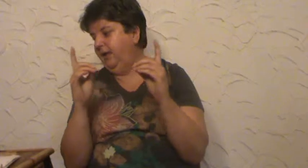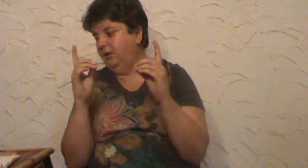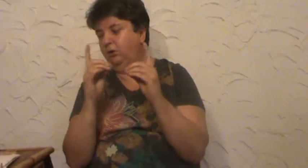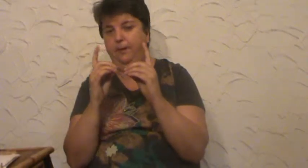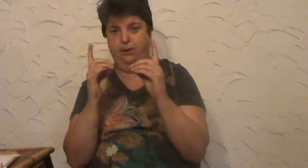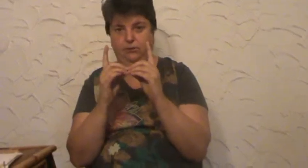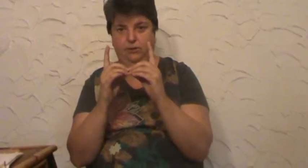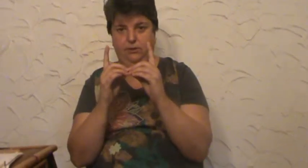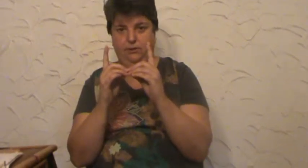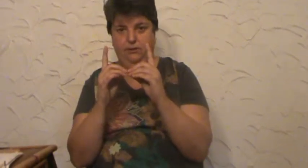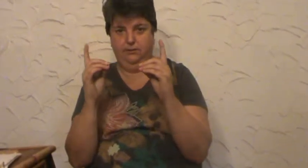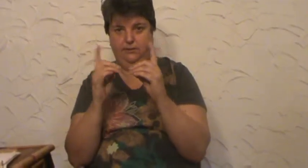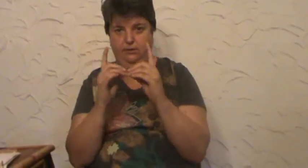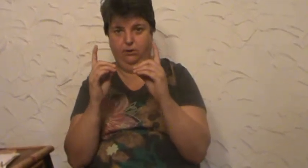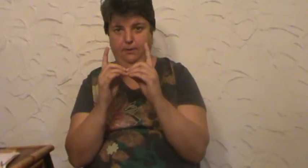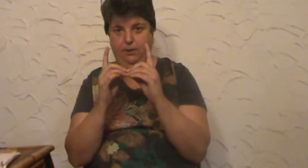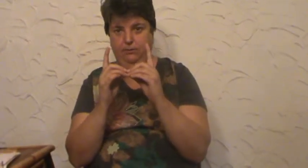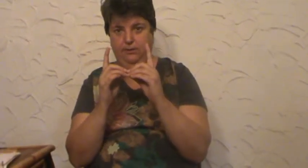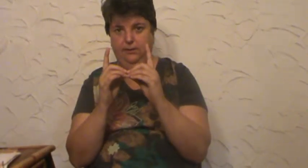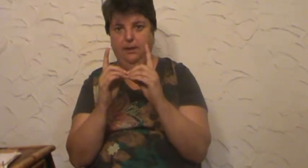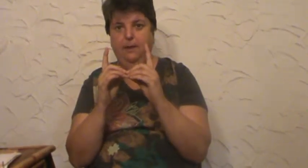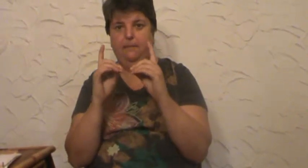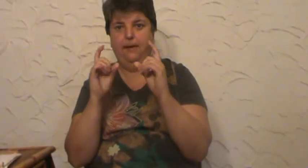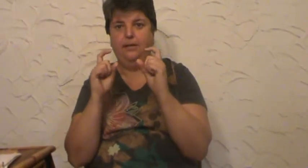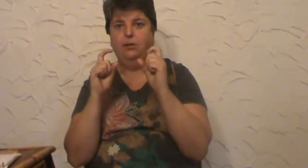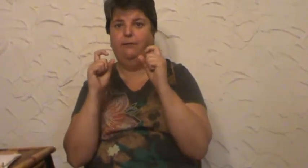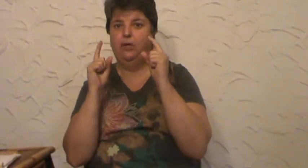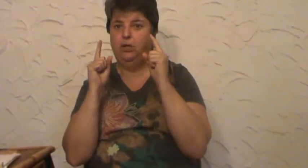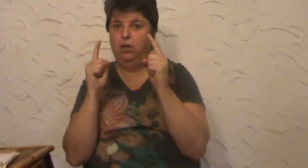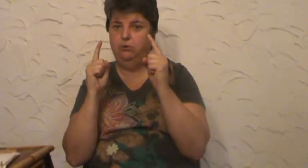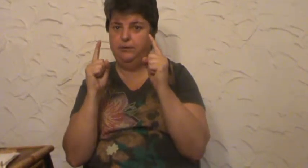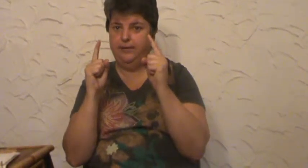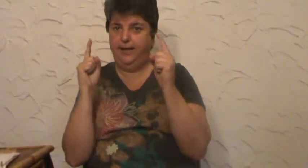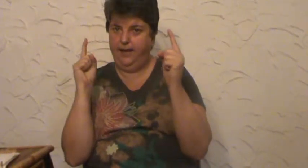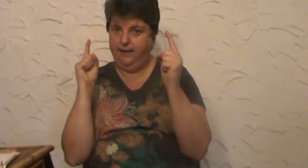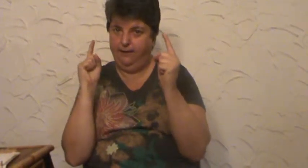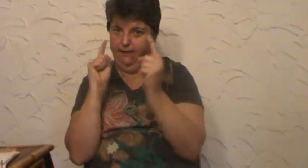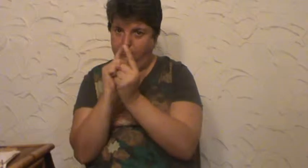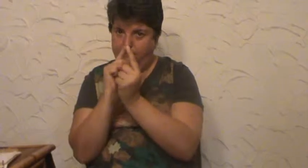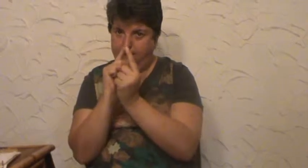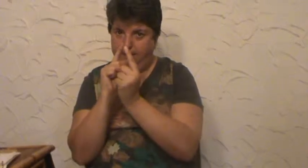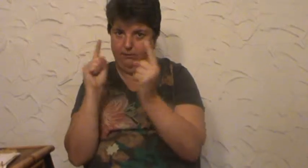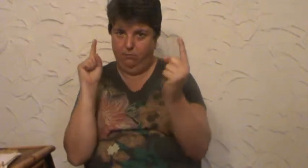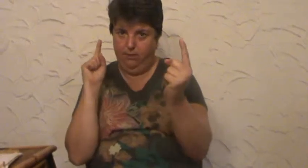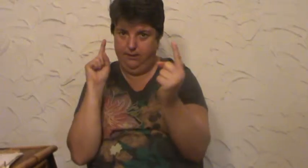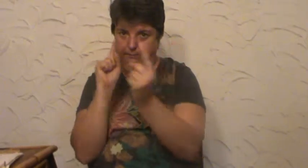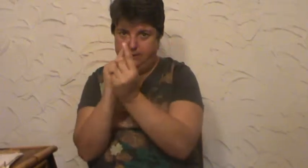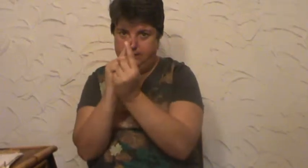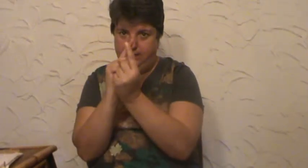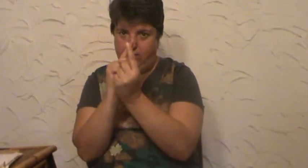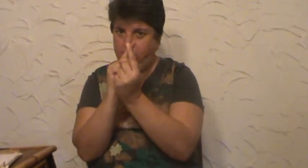and you bounce. You bounce. Meet, you have a closed D hand and you're meeting. One meets the other and you